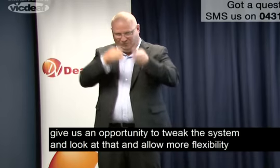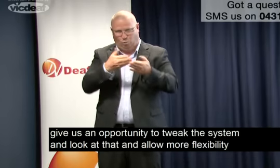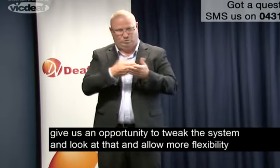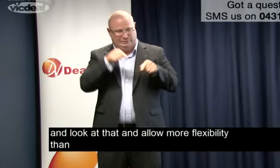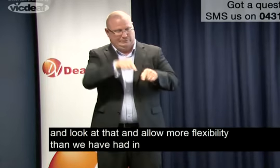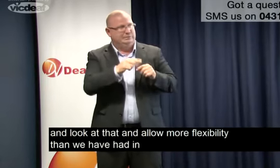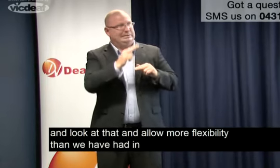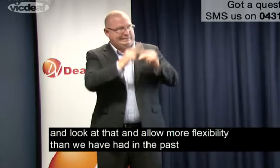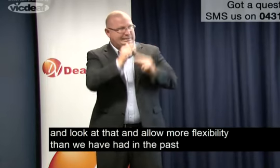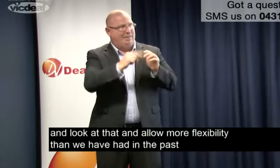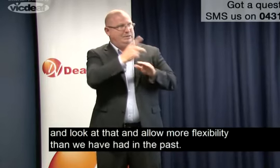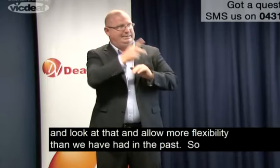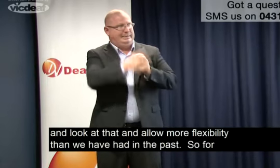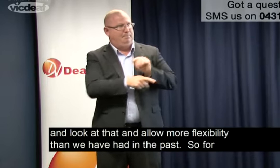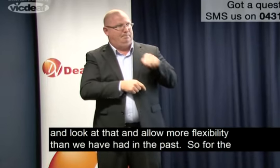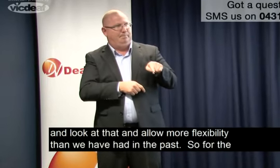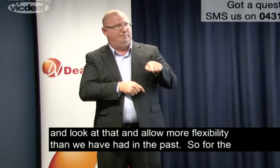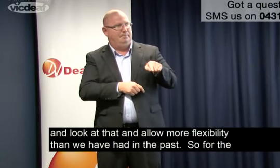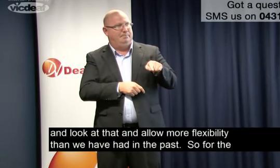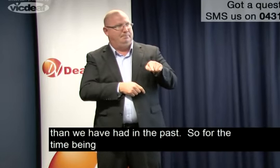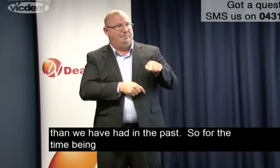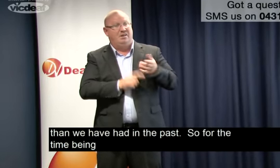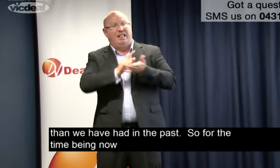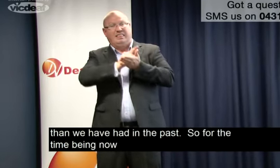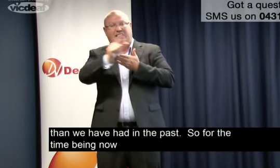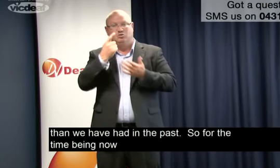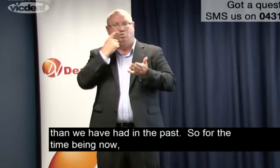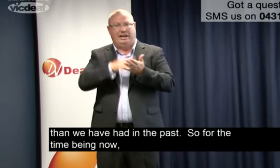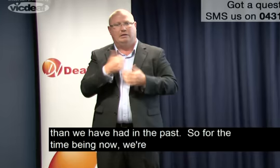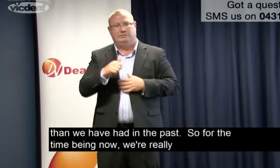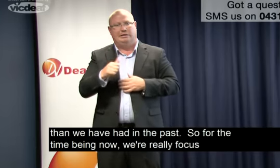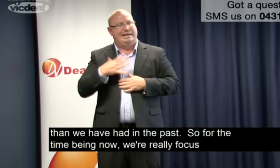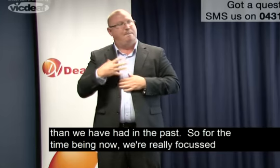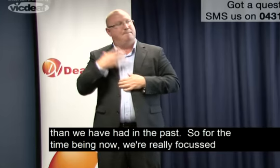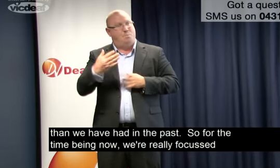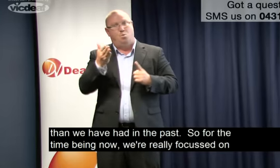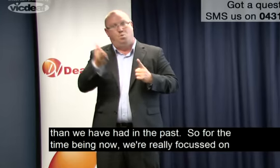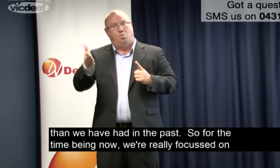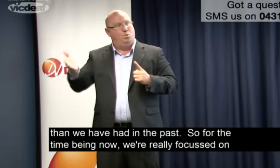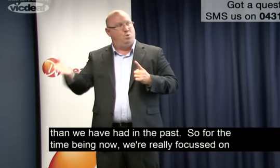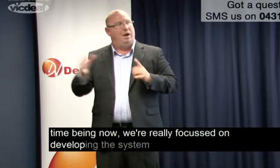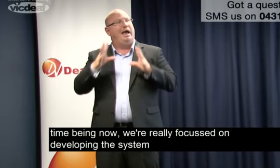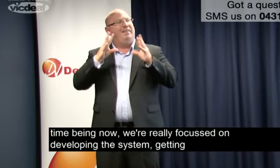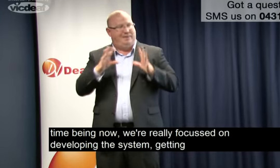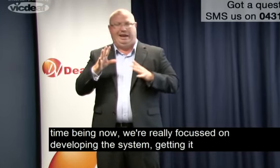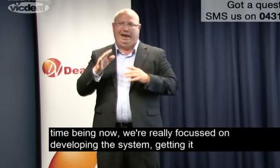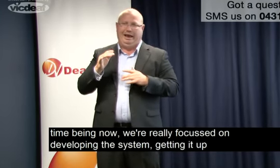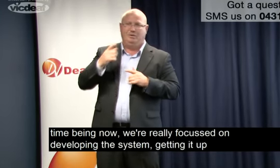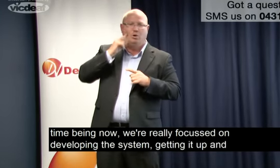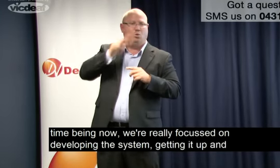being now, we're really focused on developing the system, getting it up and running, and if we recognise down the track that further work needs to be done,